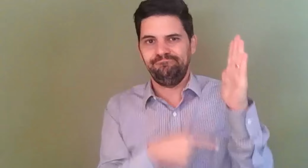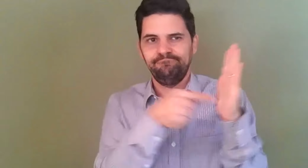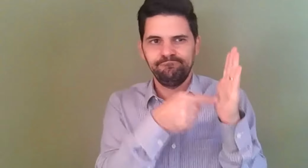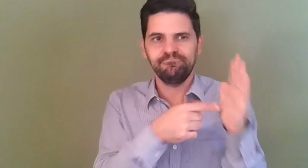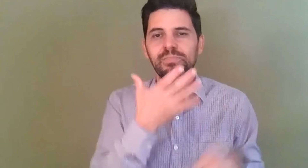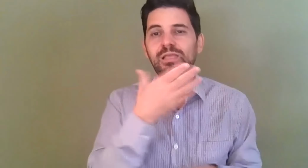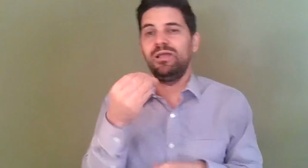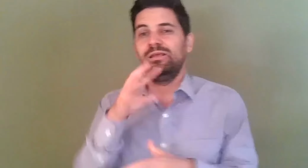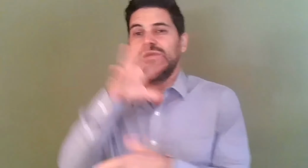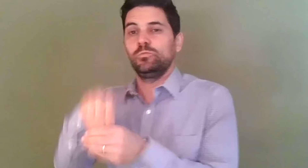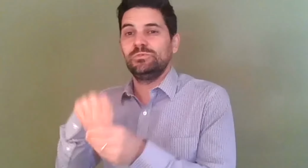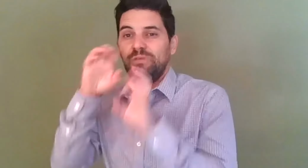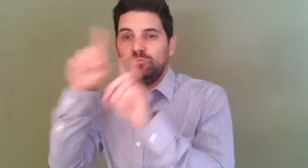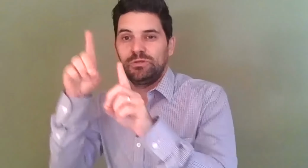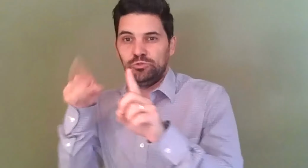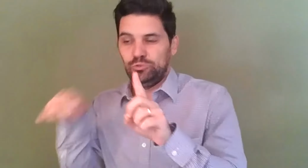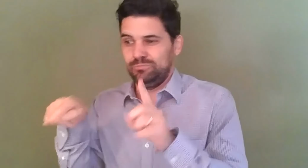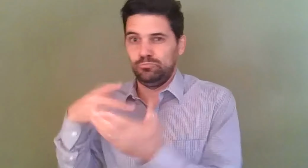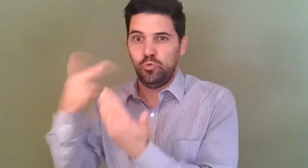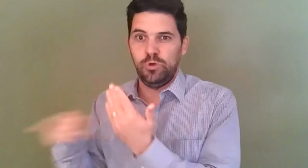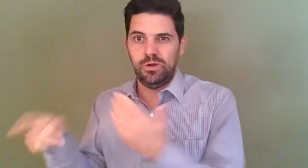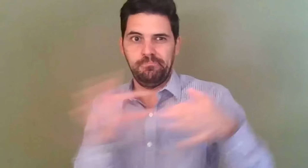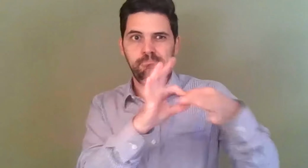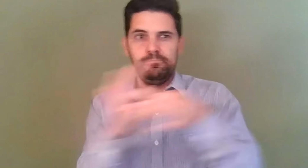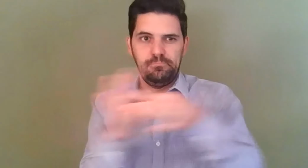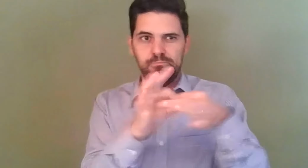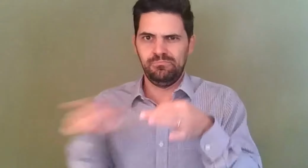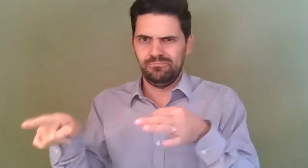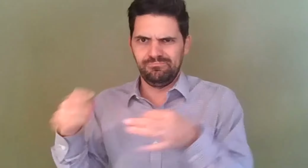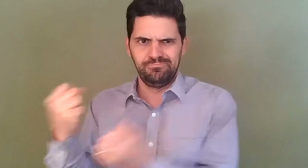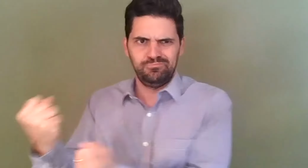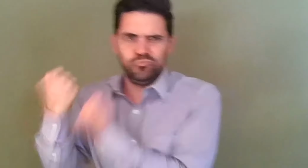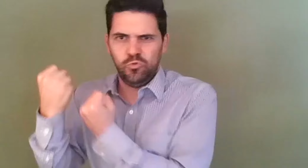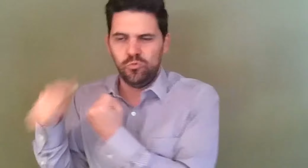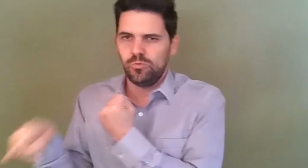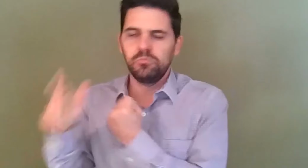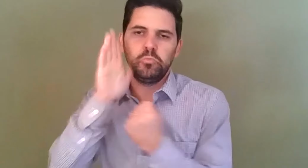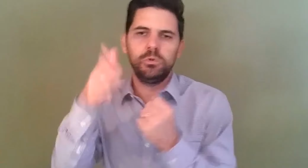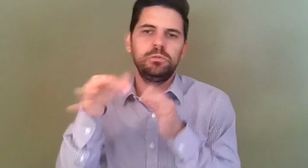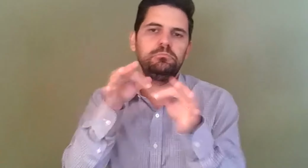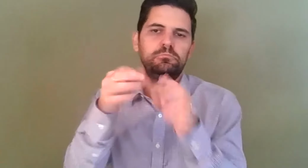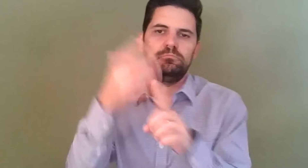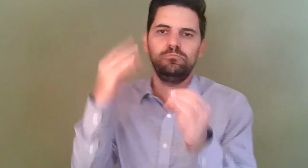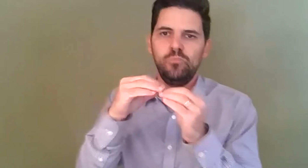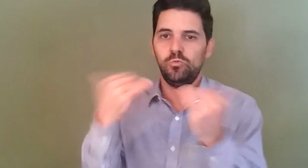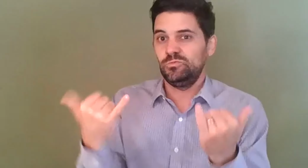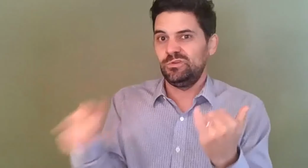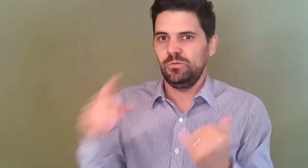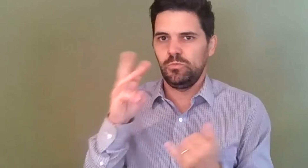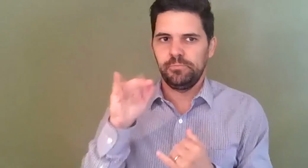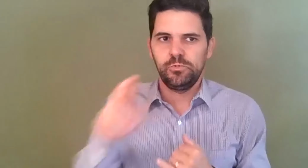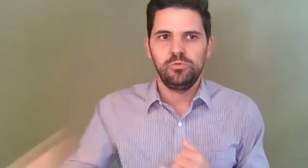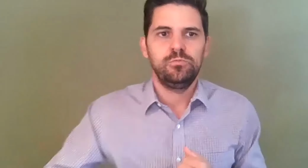determination and probably the perseverance while doing this. These standards, the books produced using these standards and the